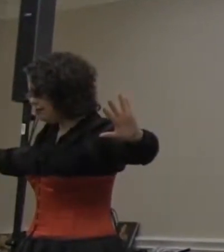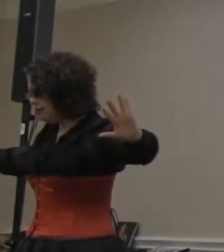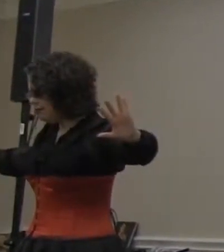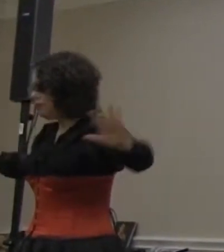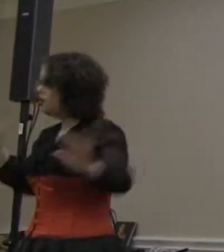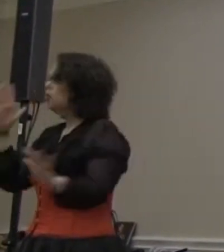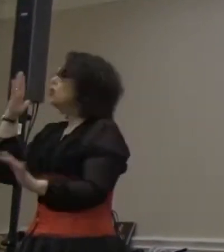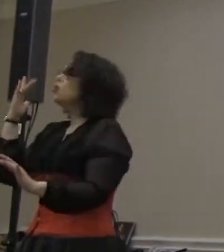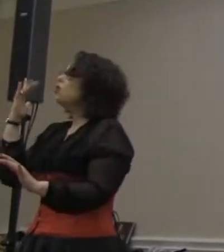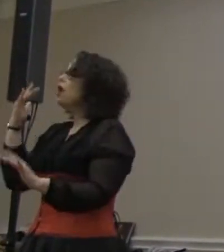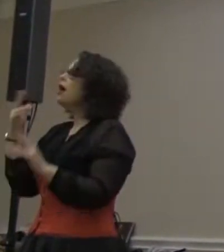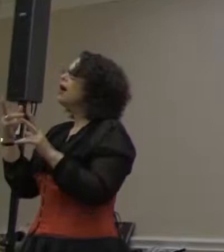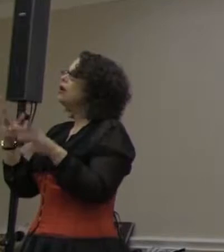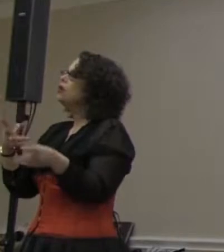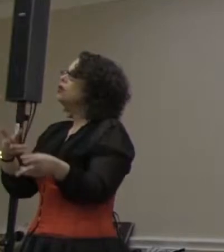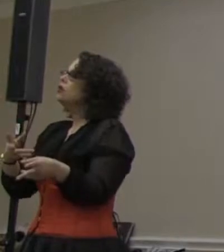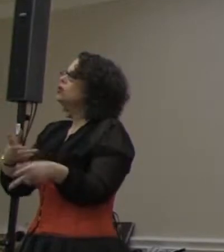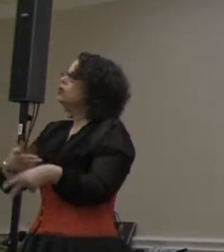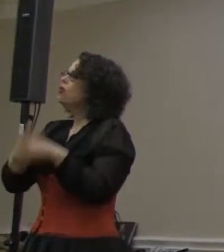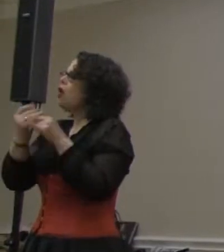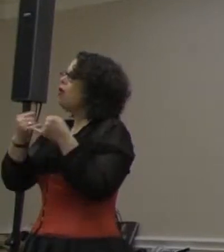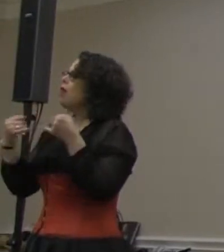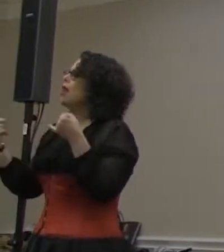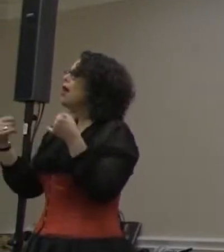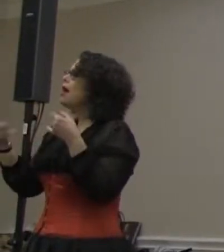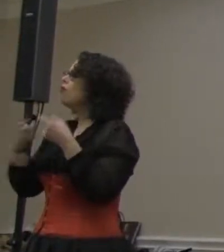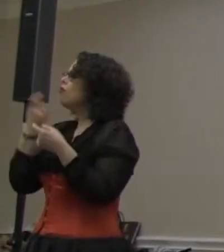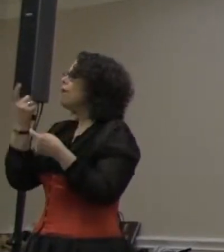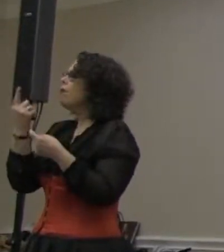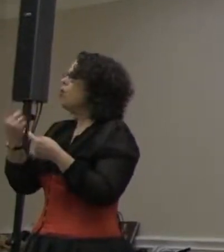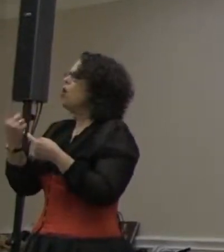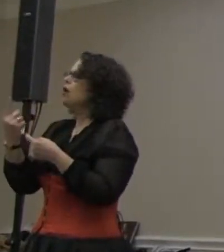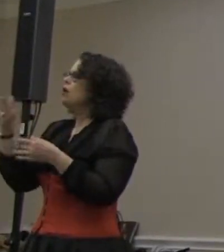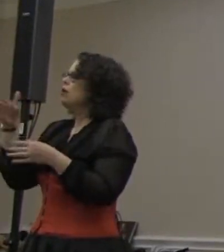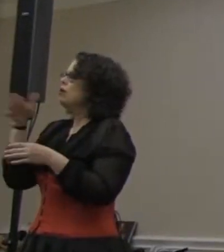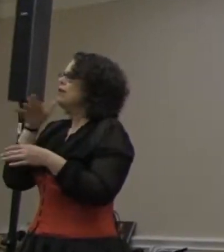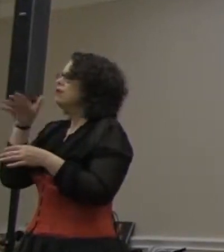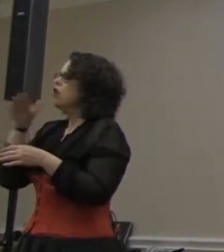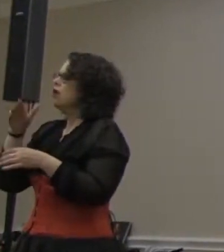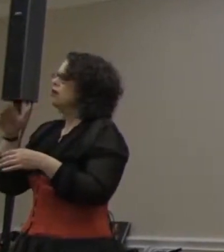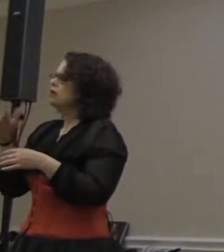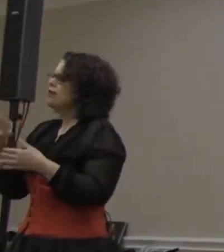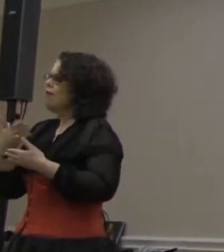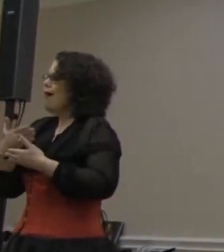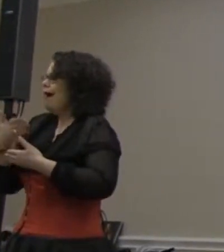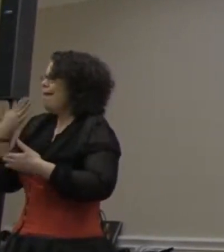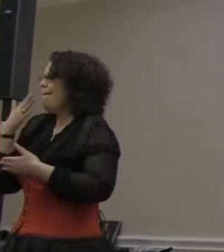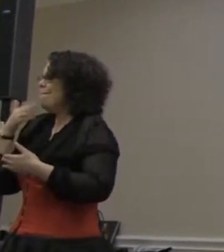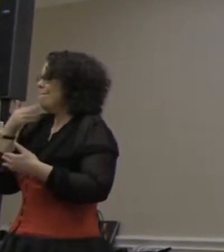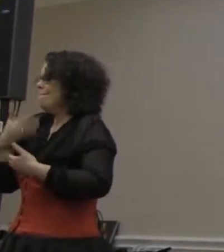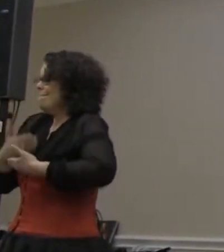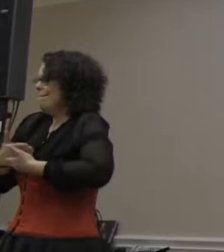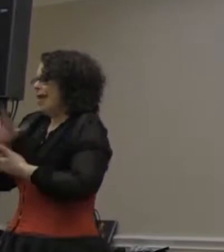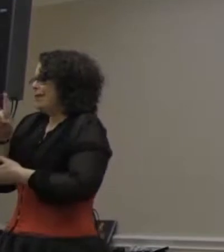Because, to quote a line, to borrow a line from one of the songs of my baby dyke youth,